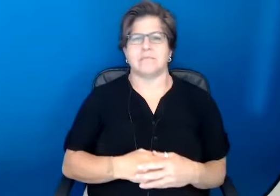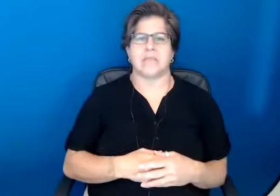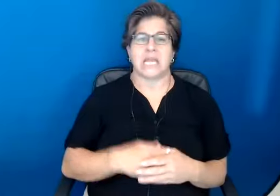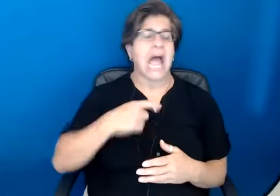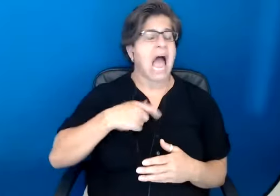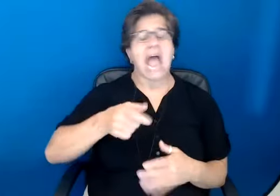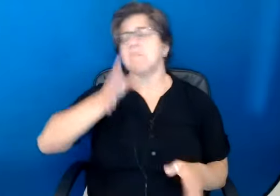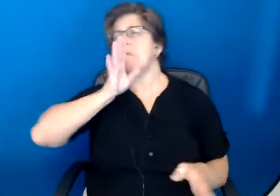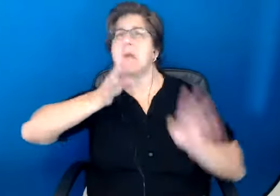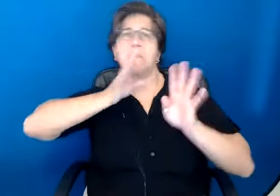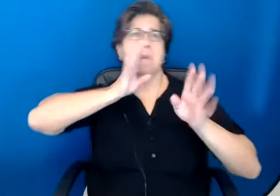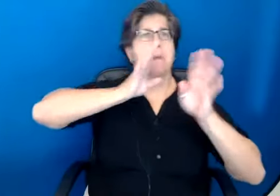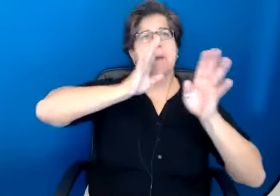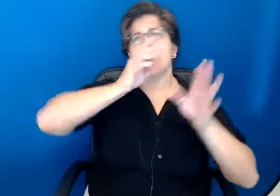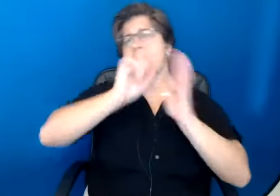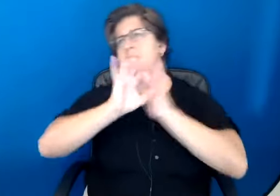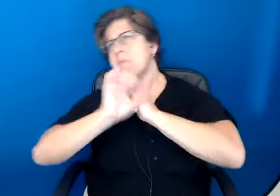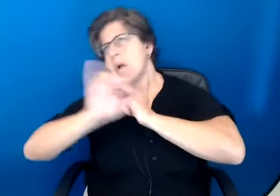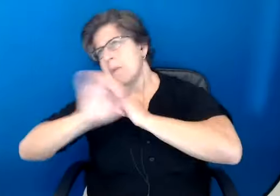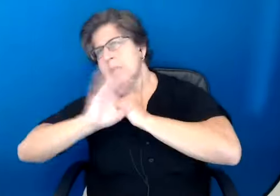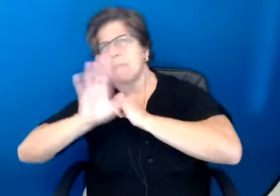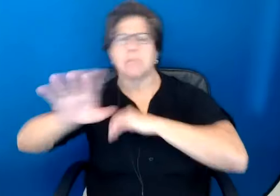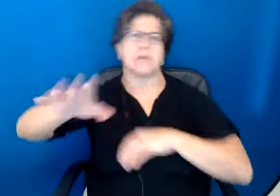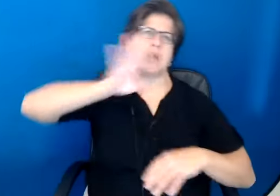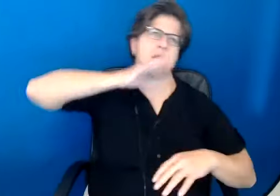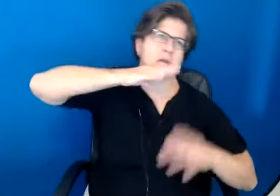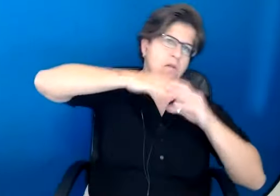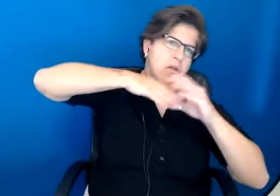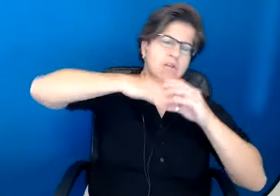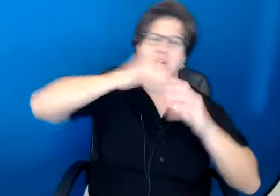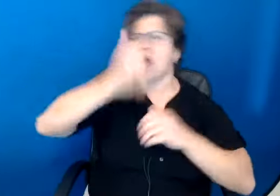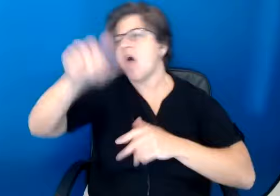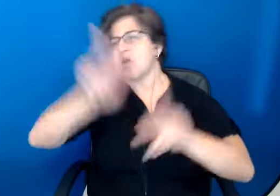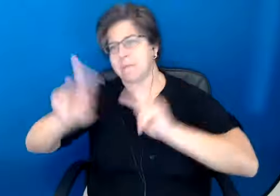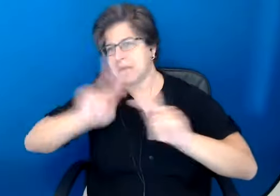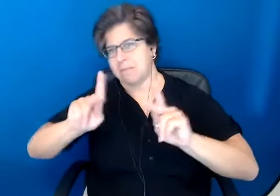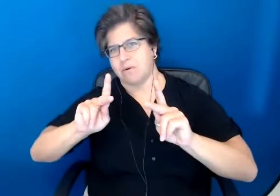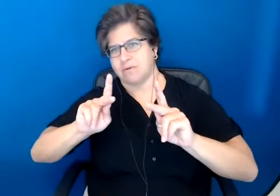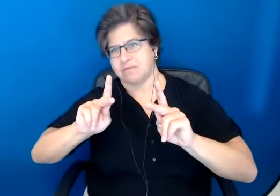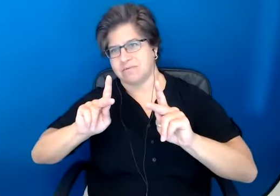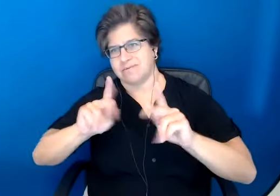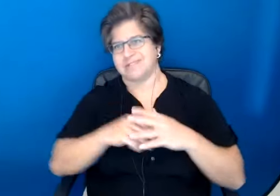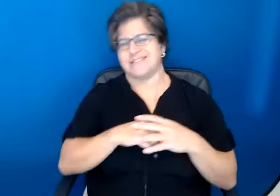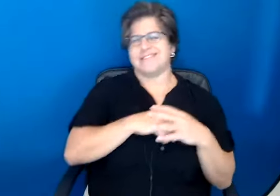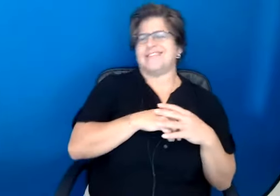song, "Oh Lord, it's hard to be humble when you're perfect in every way." And that is just always been my signature tune, I probably